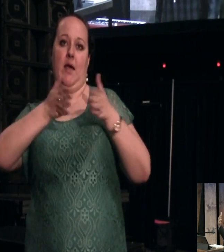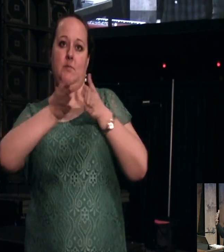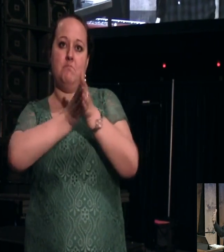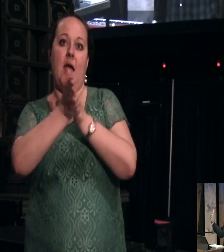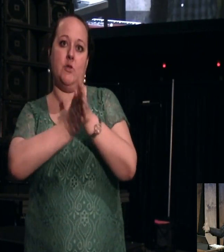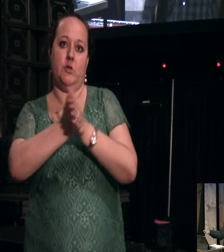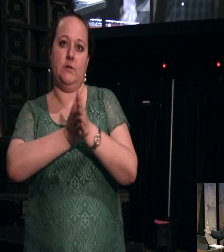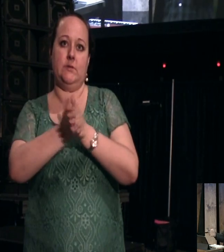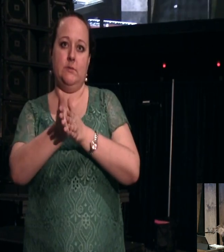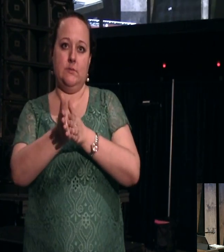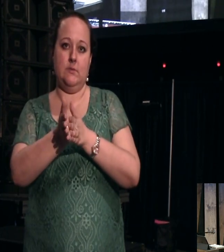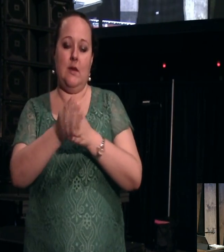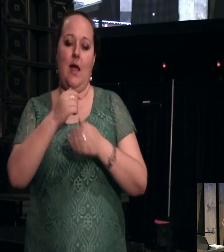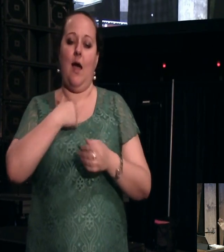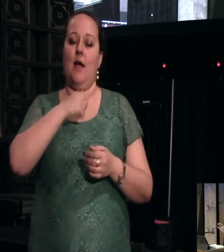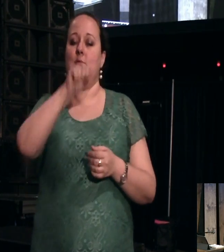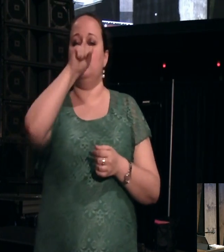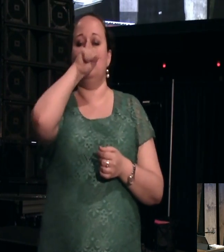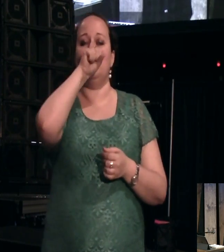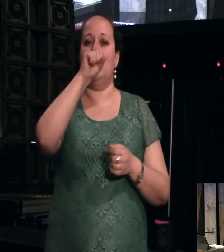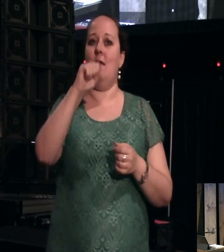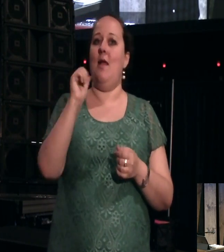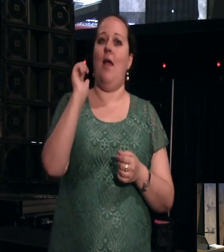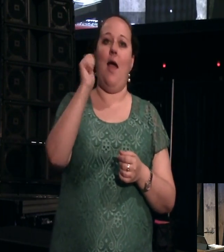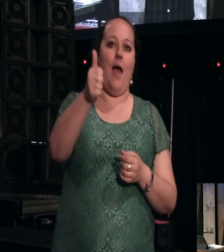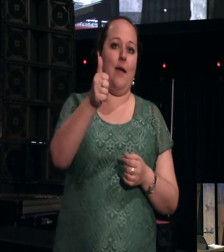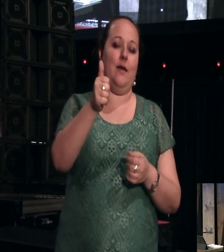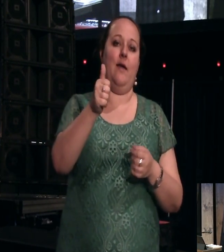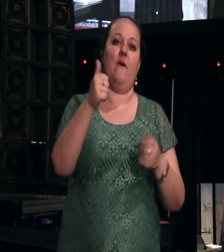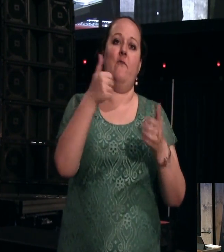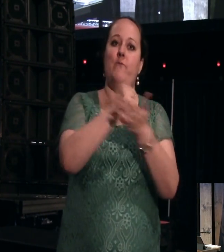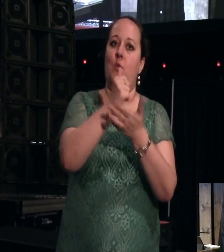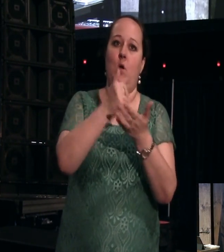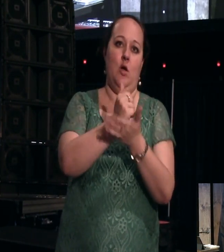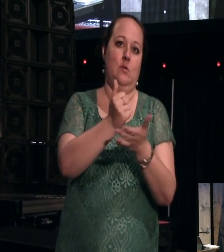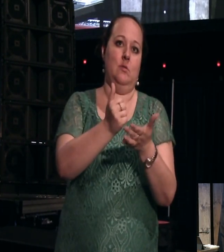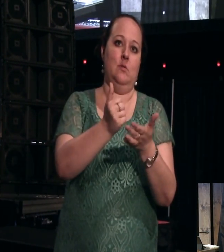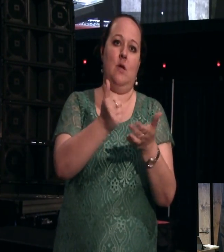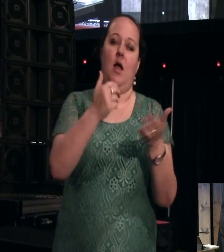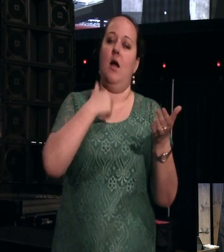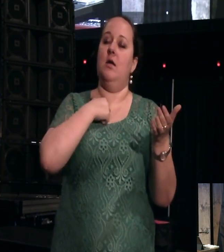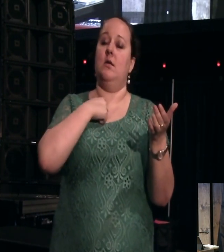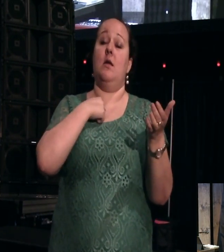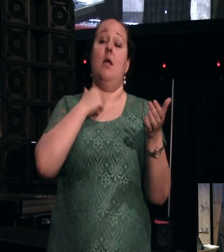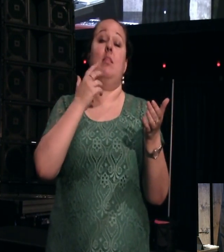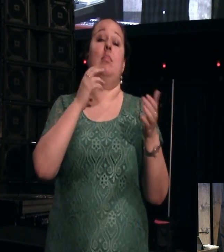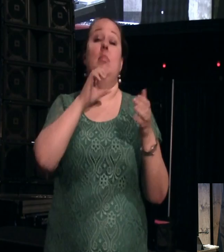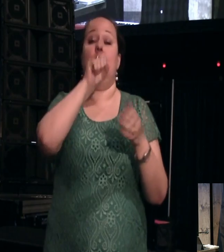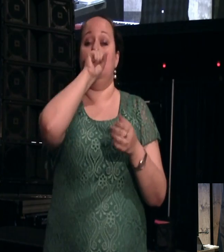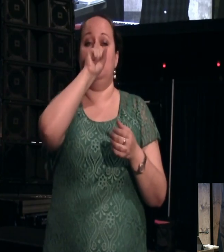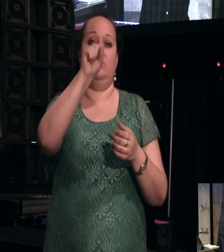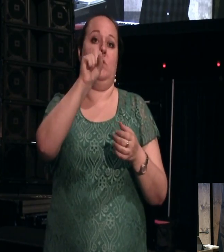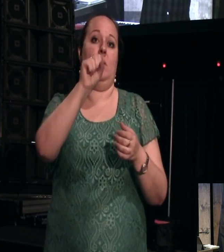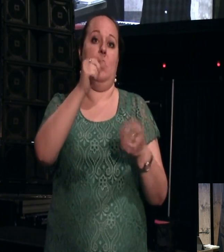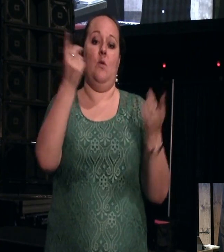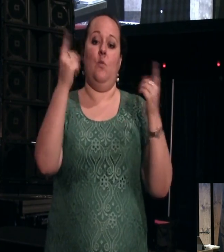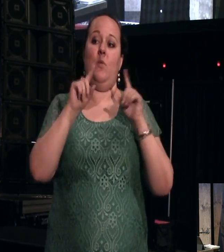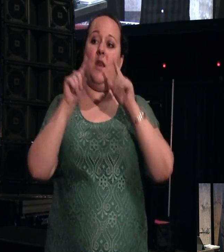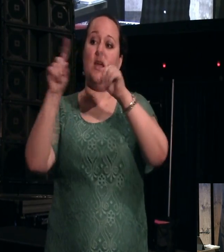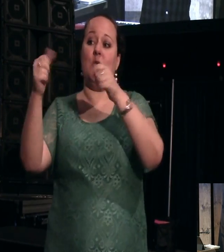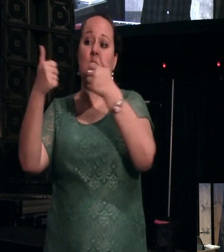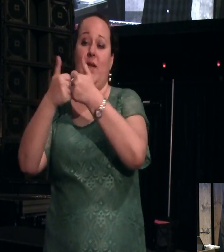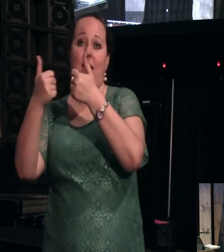desires, God's passions. Let me kind of explain it this way. I love Aggie football. I am a huge